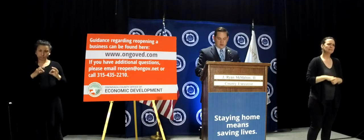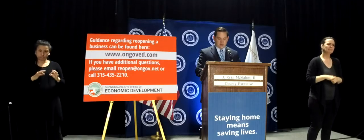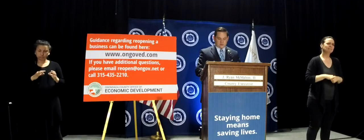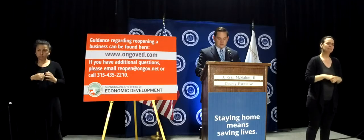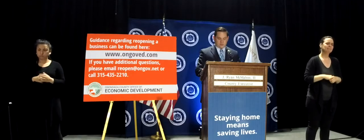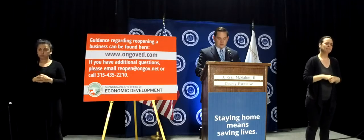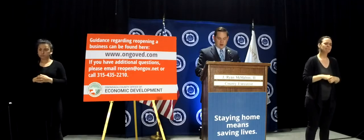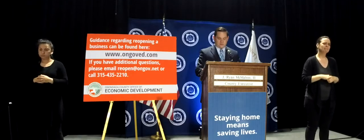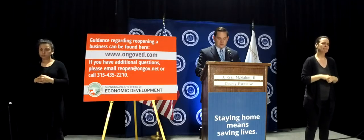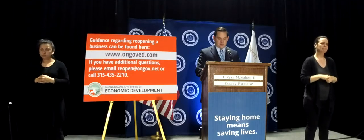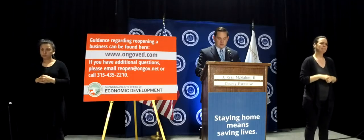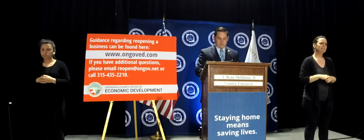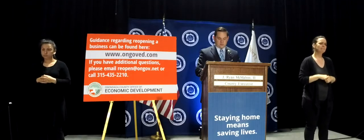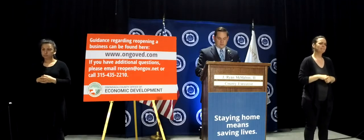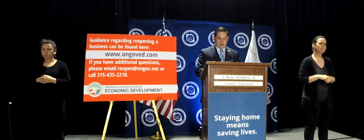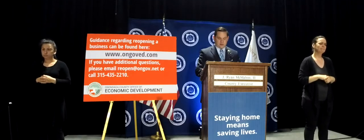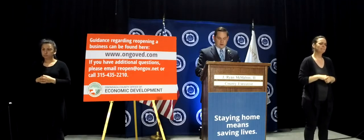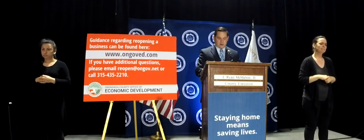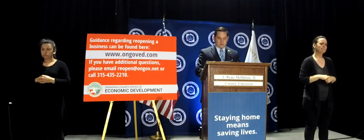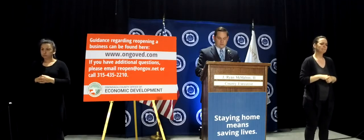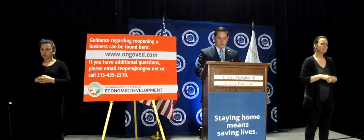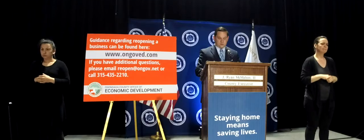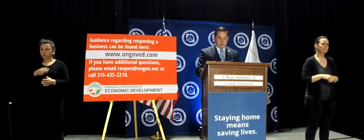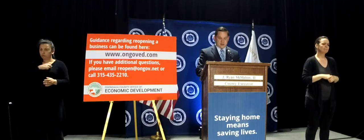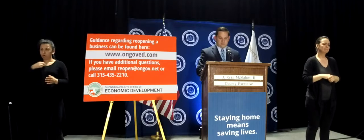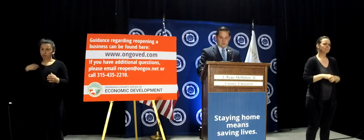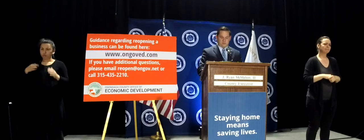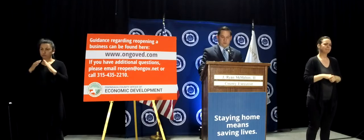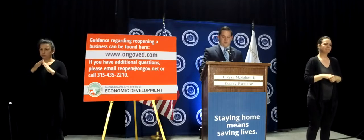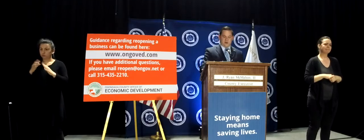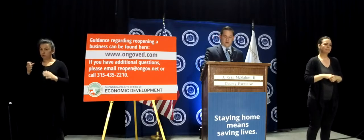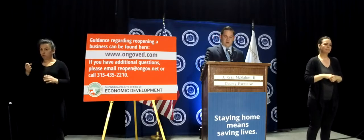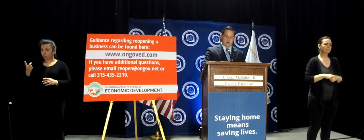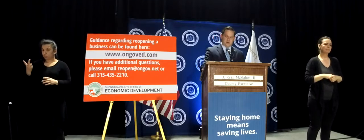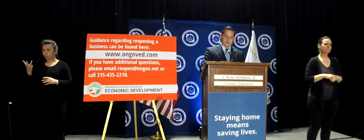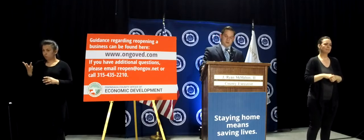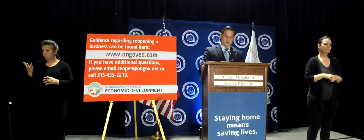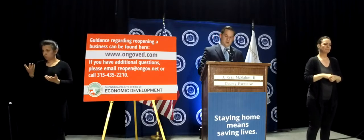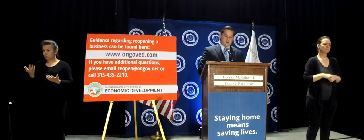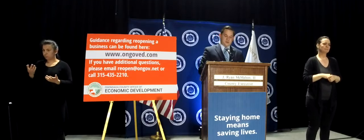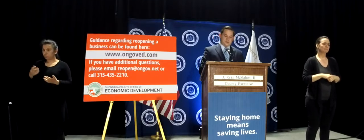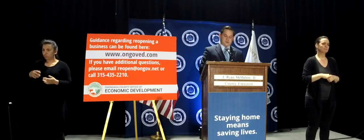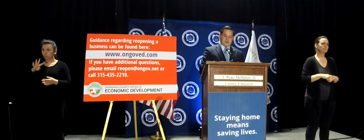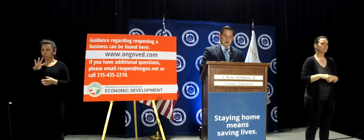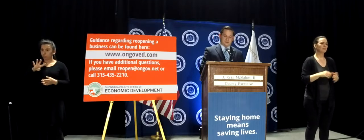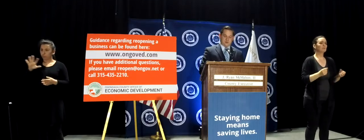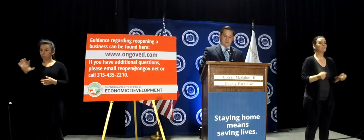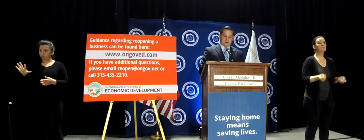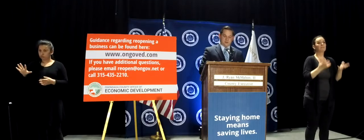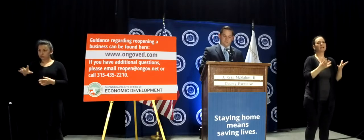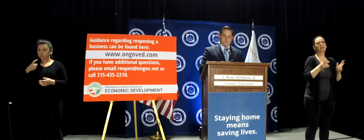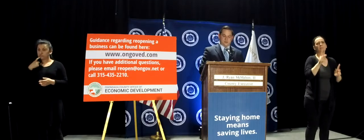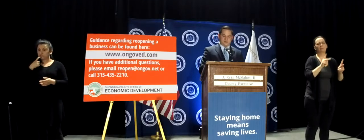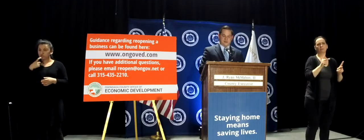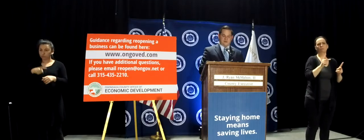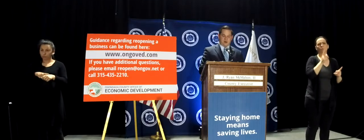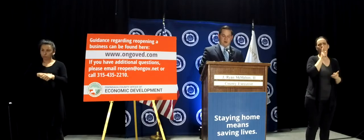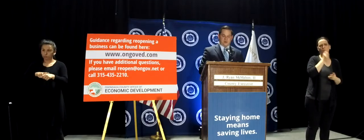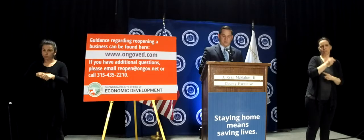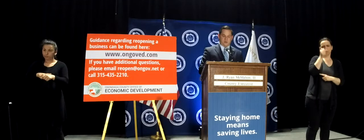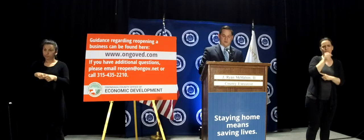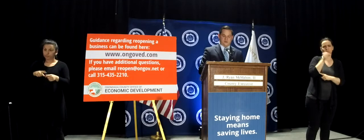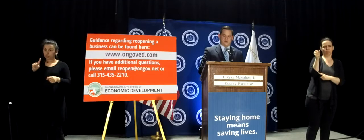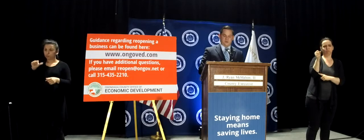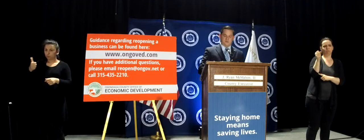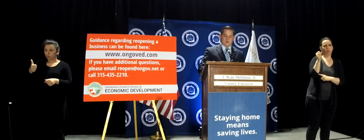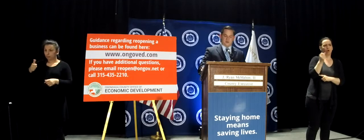at some demographic background on the folks in the hospital, 45 are Caucasian, 16 are African American, 7 are of